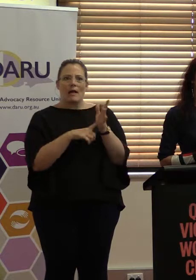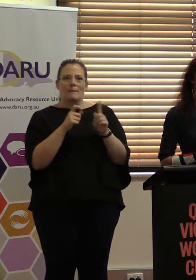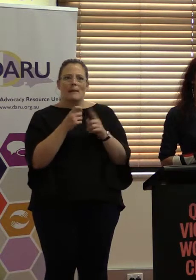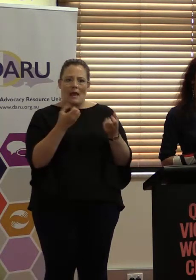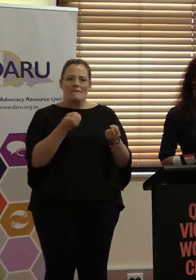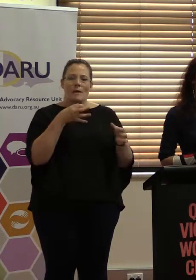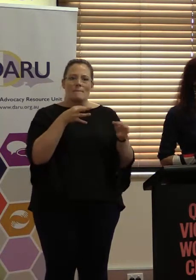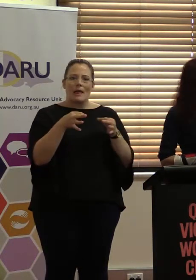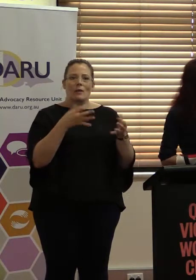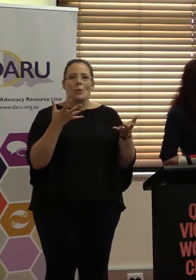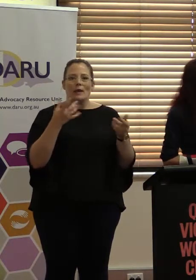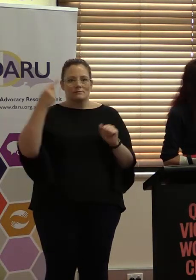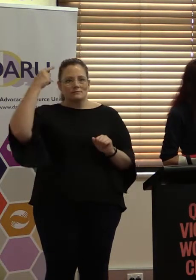heads.